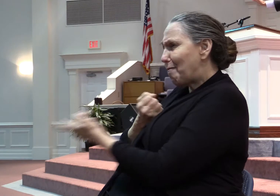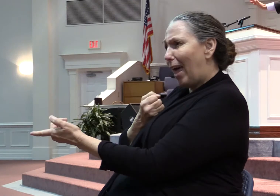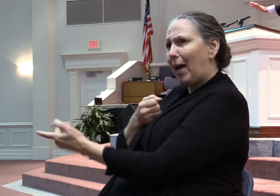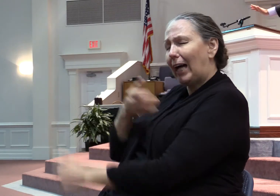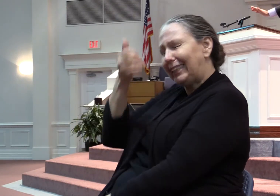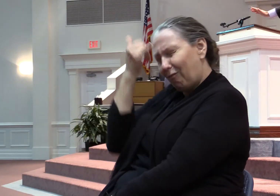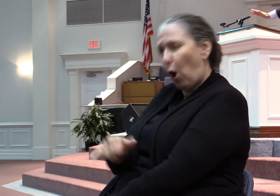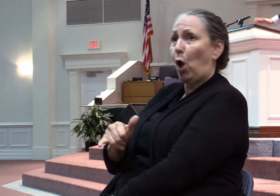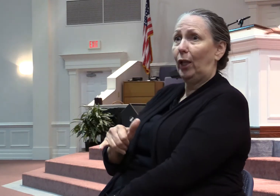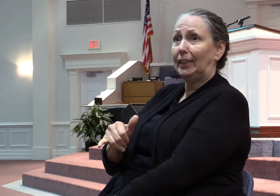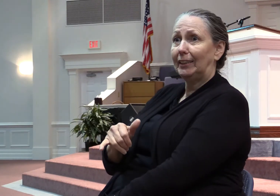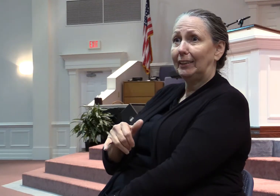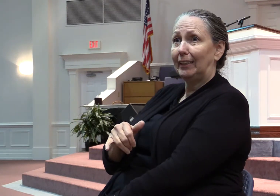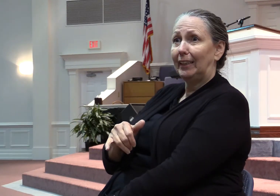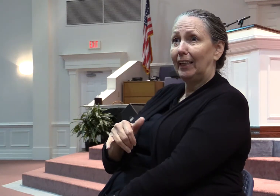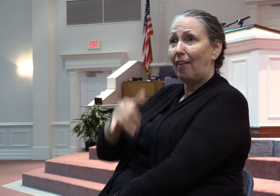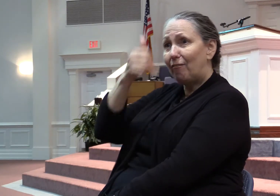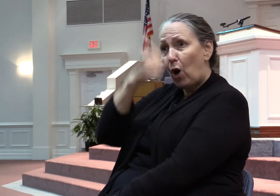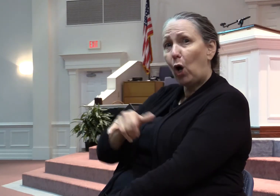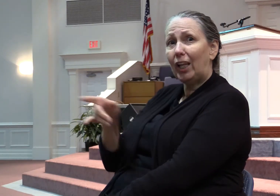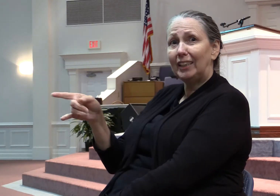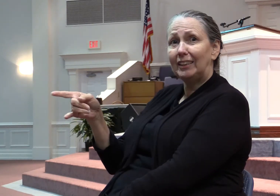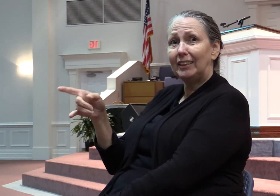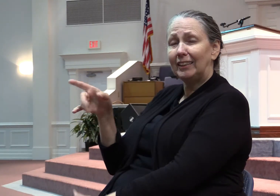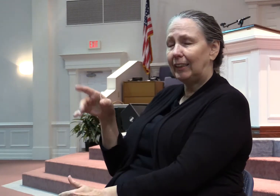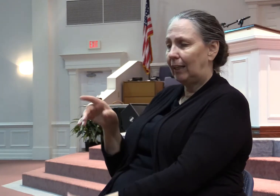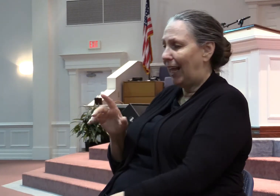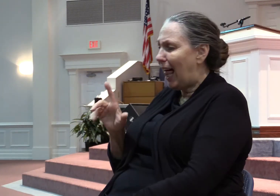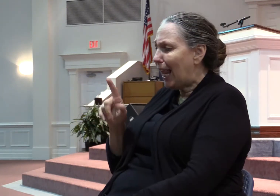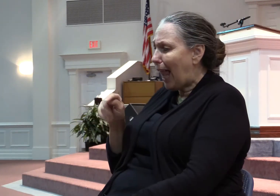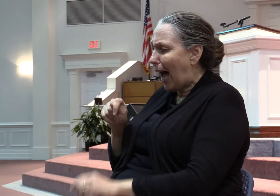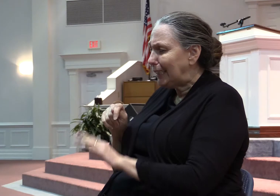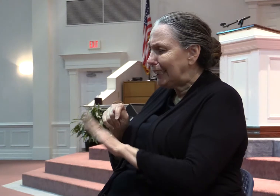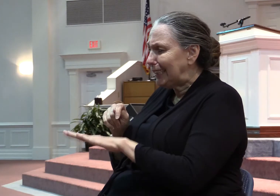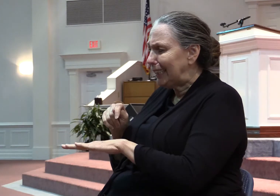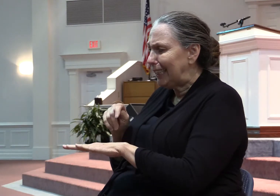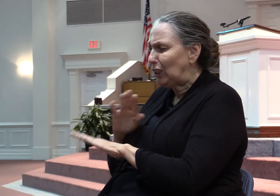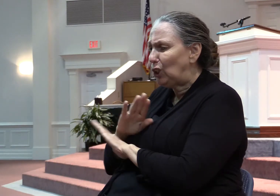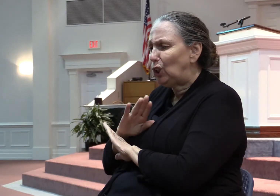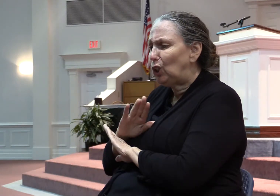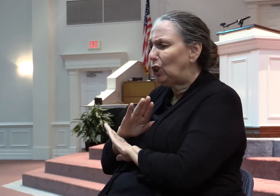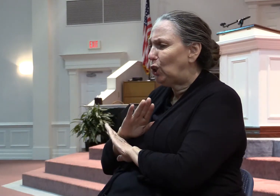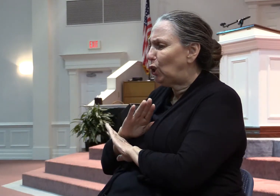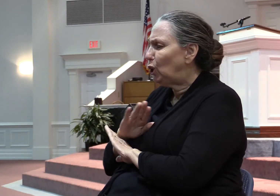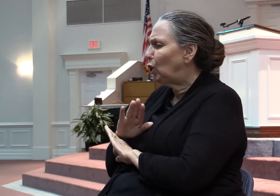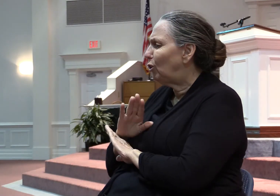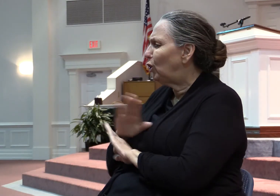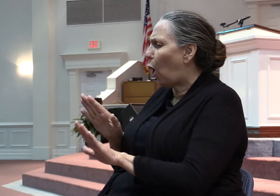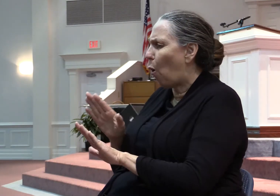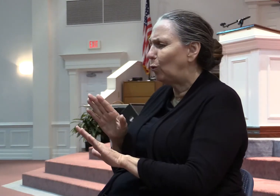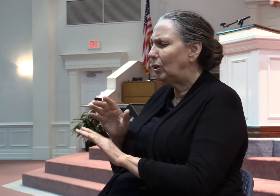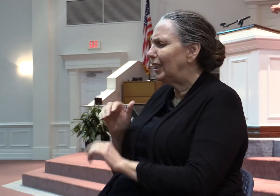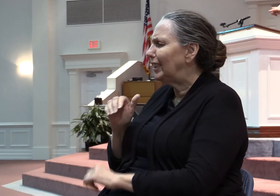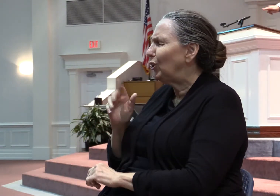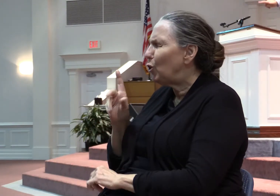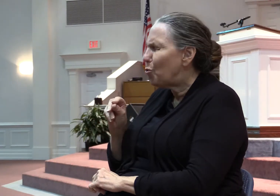foolish. Amen. Amen. God, don't you dare give your